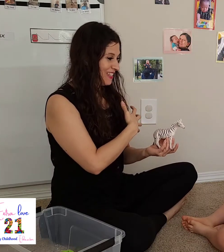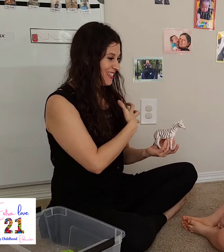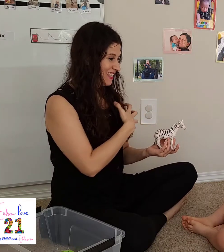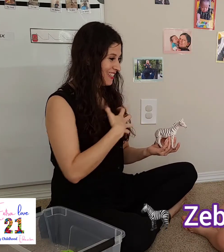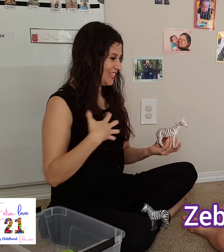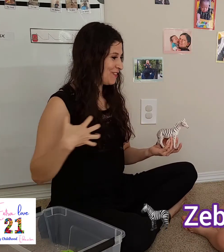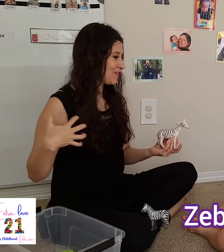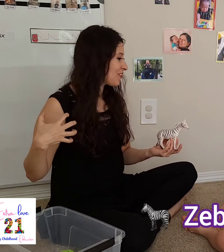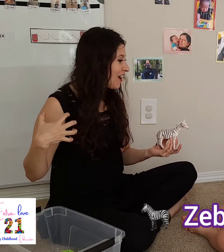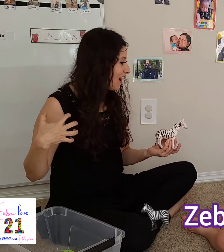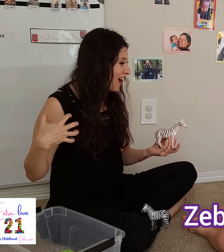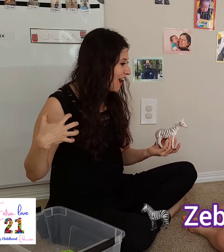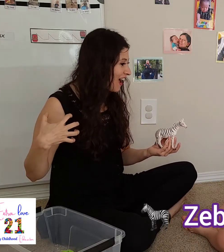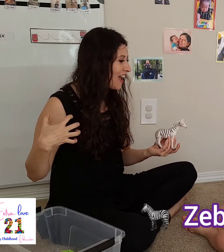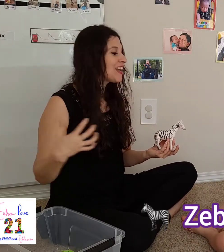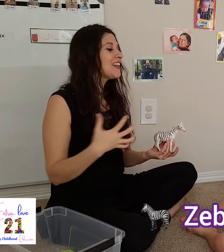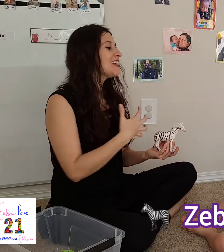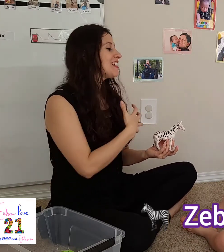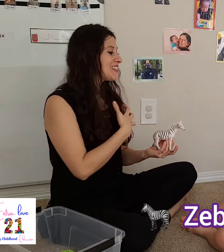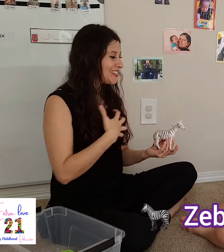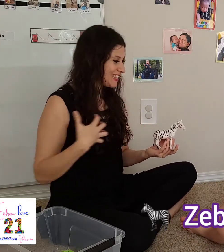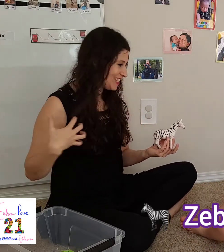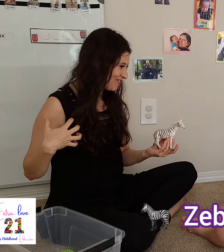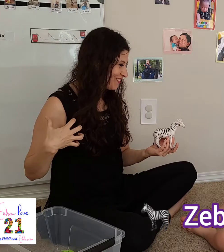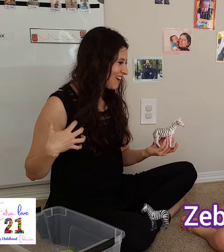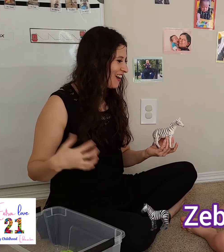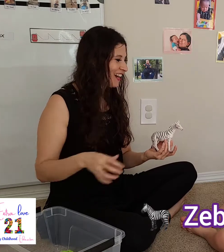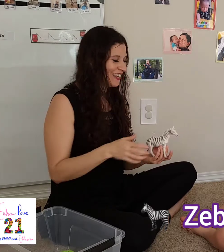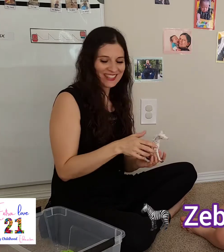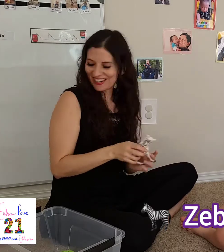Z. Zebra. Yeah. Zebra. Yeah.